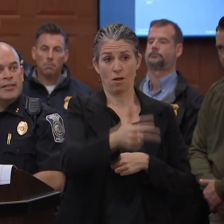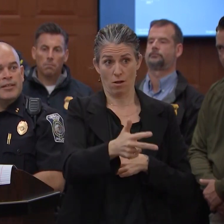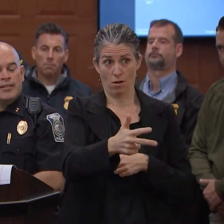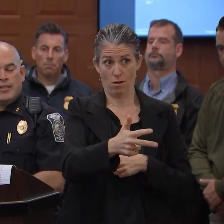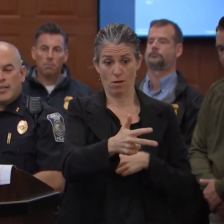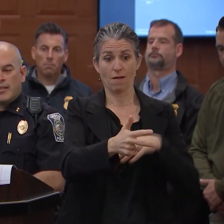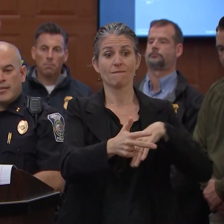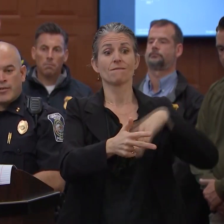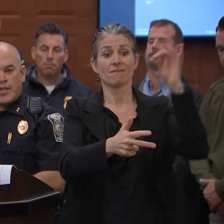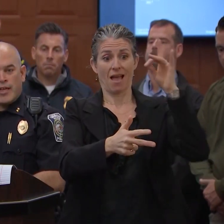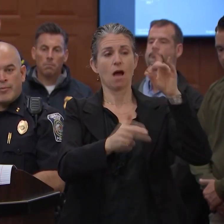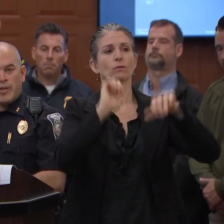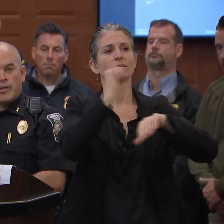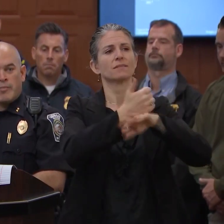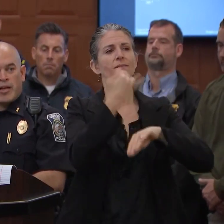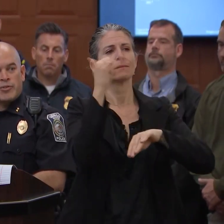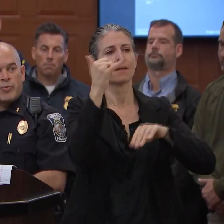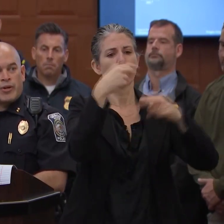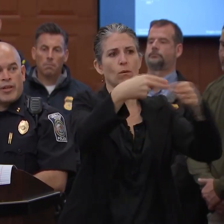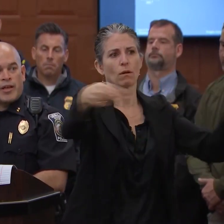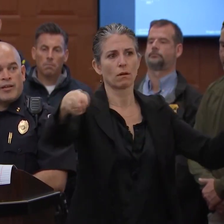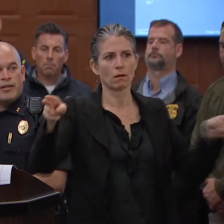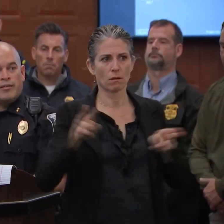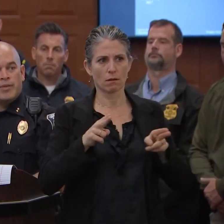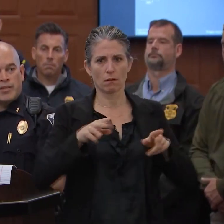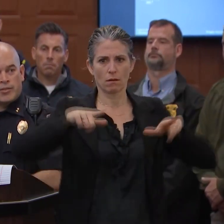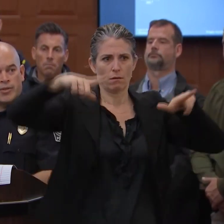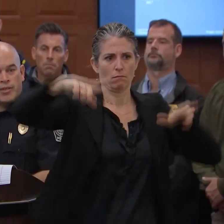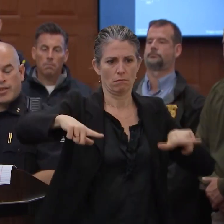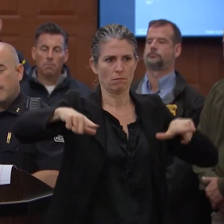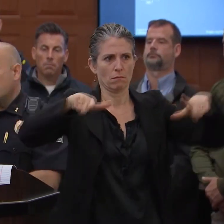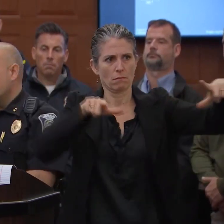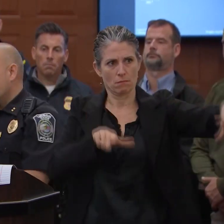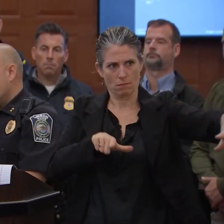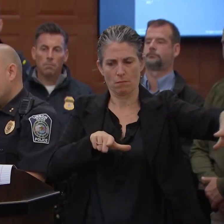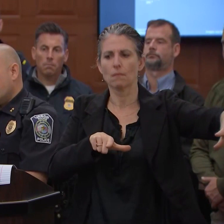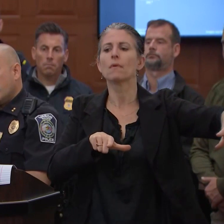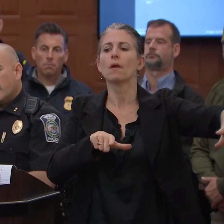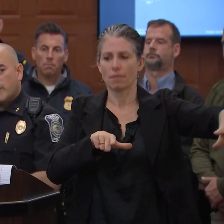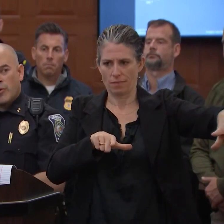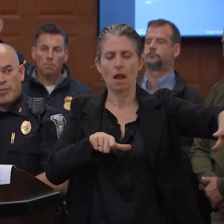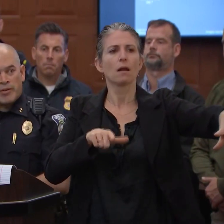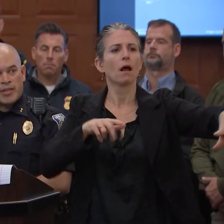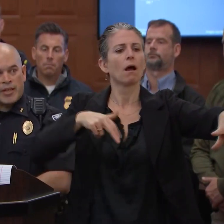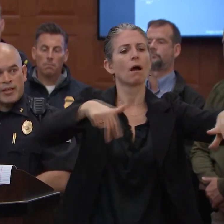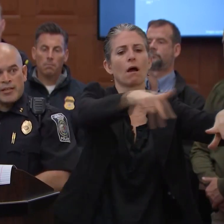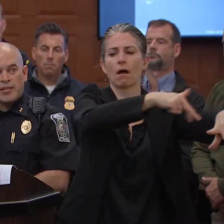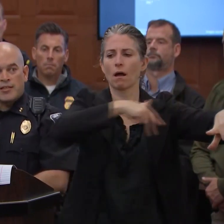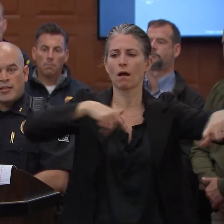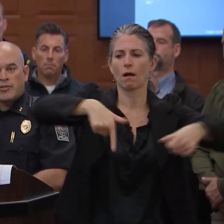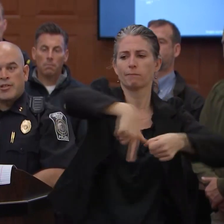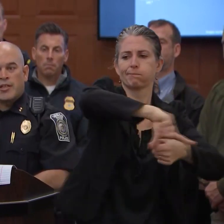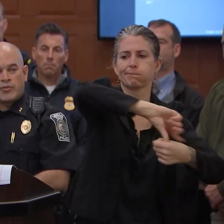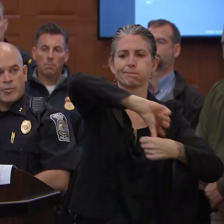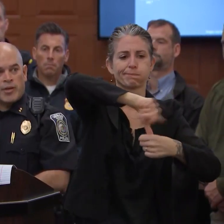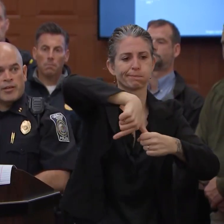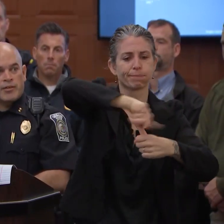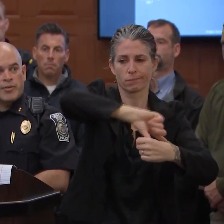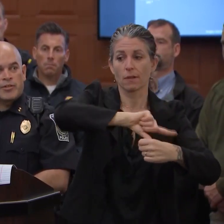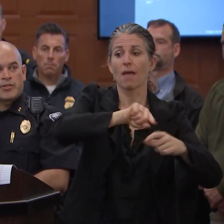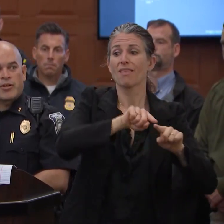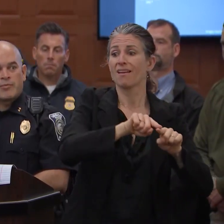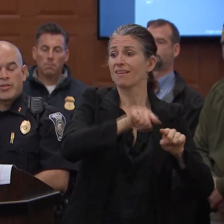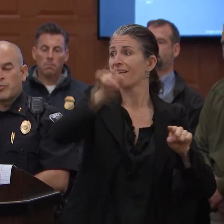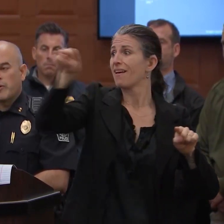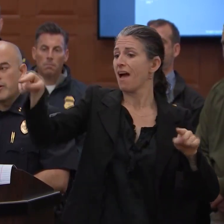mile, give or take. But you can imagine where that business was that we spoke about tonight. That's a large industrial park.